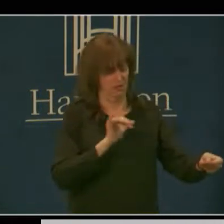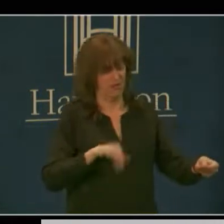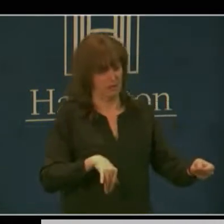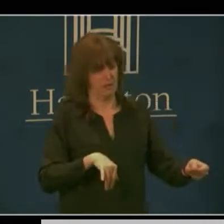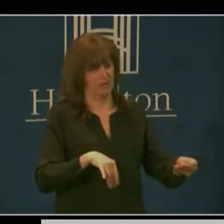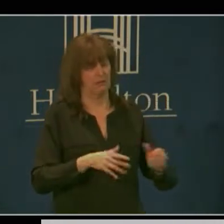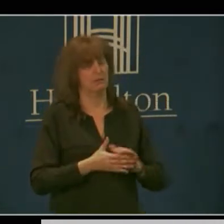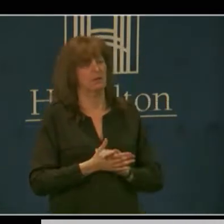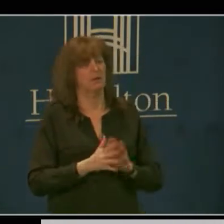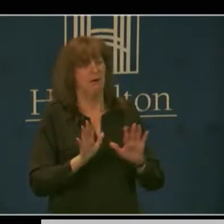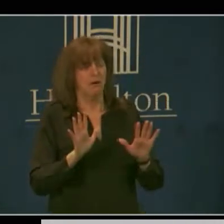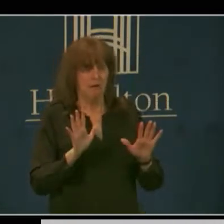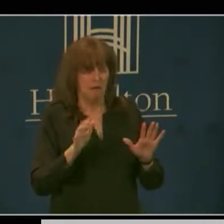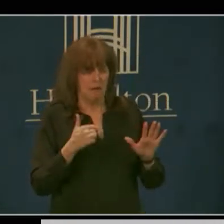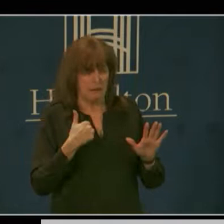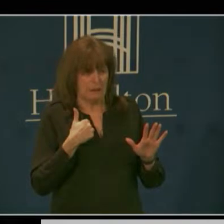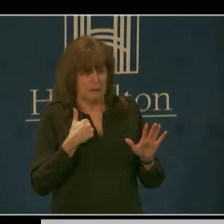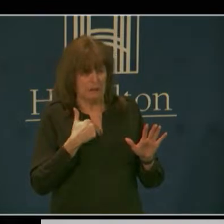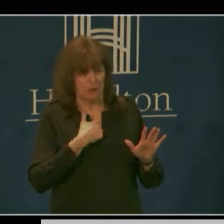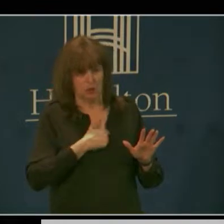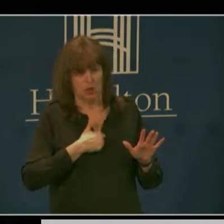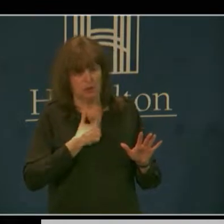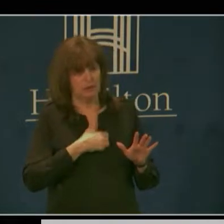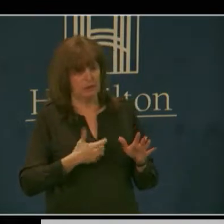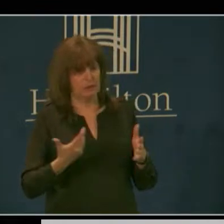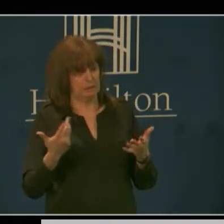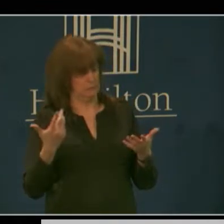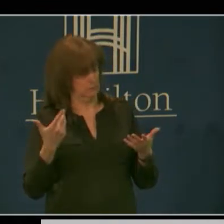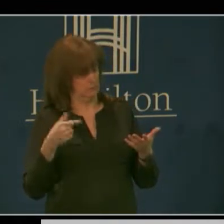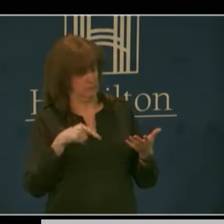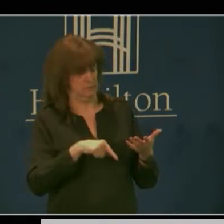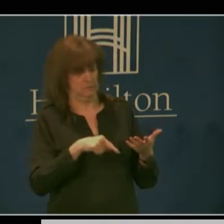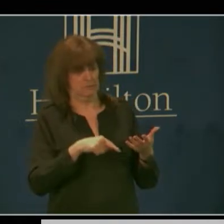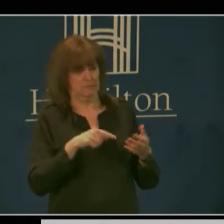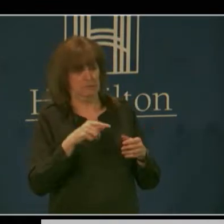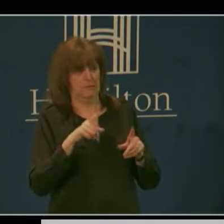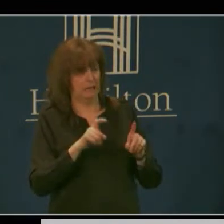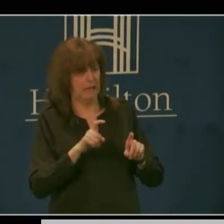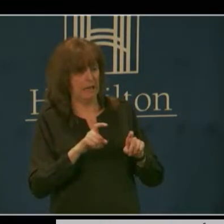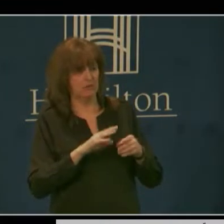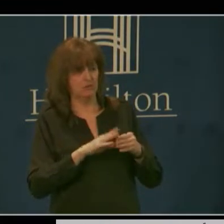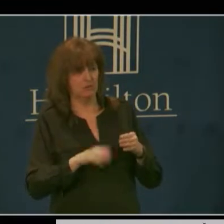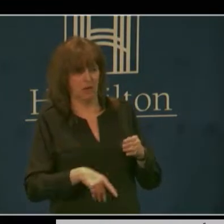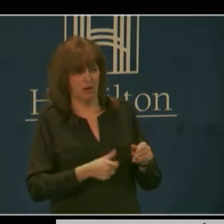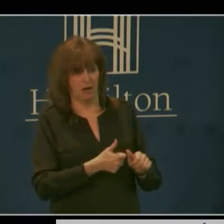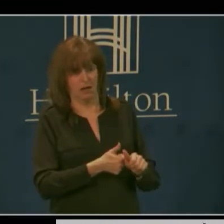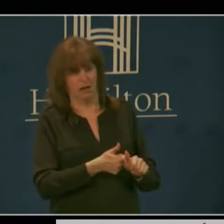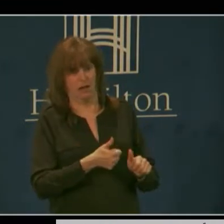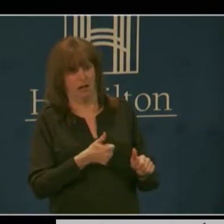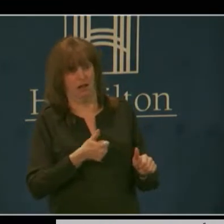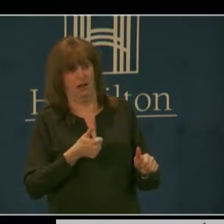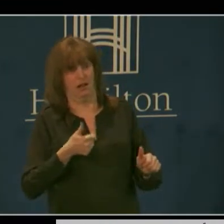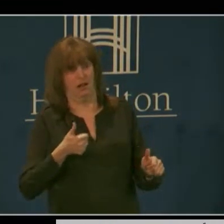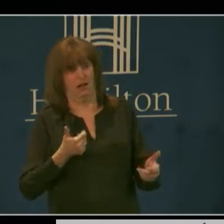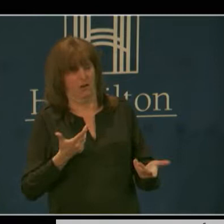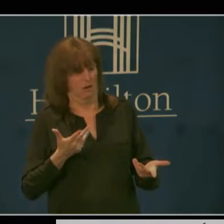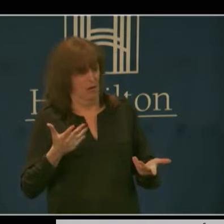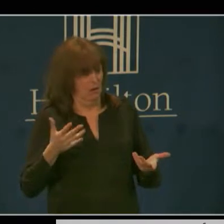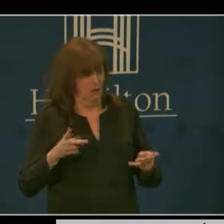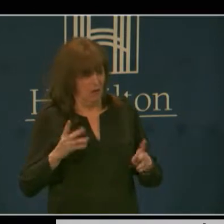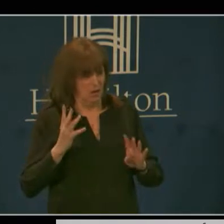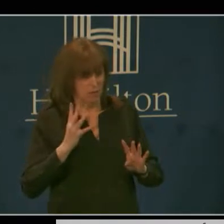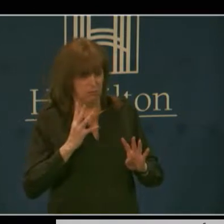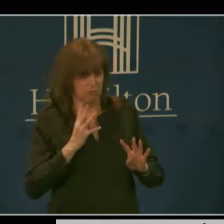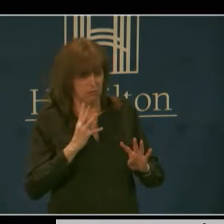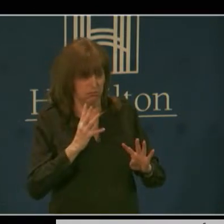only have we gotten lots of people tested, but we've kind of overwhelmed the labs, certainly the Public Health Ontario lab's